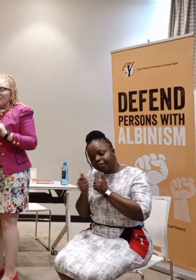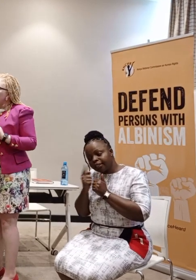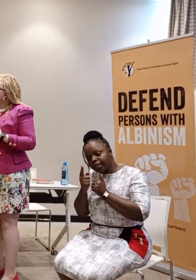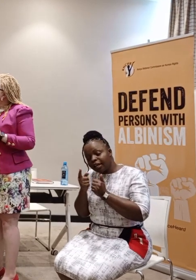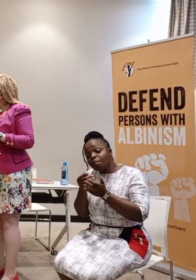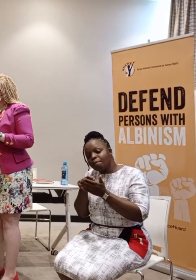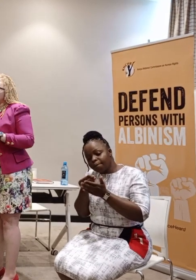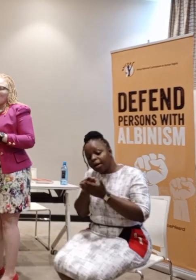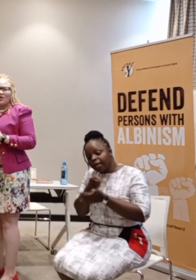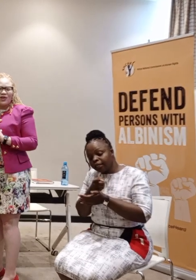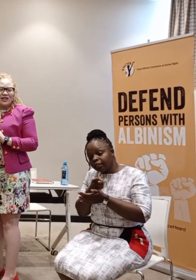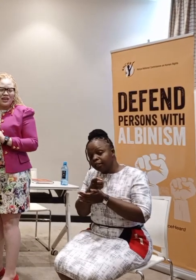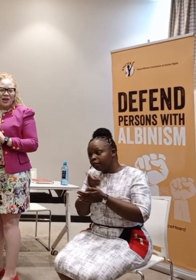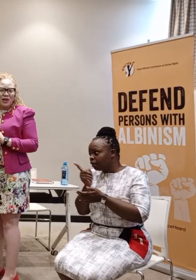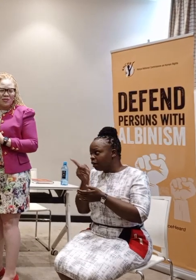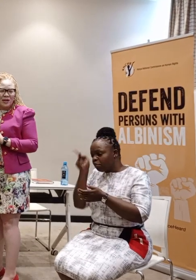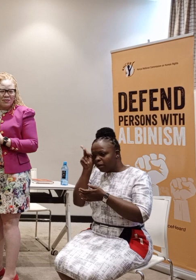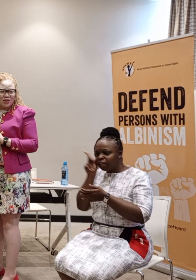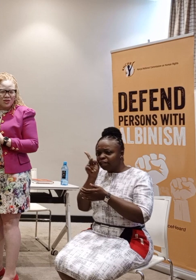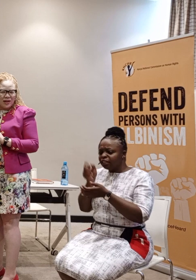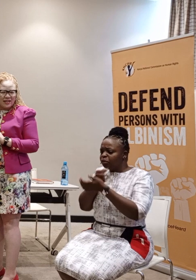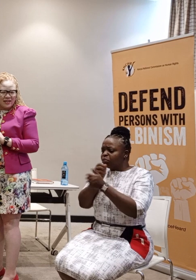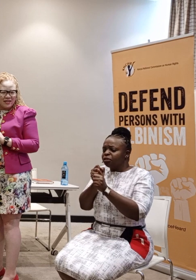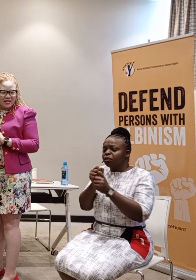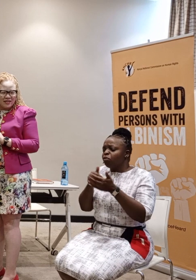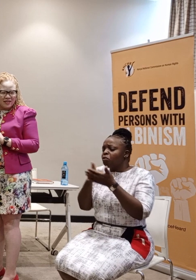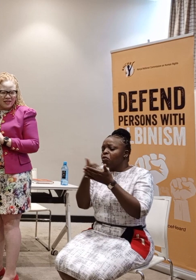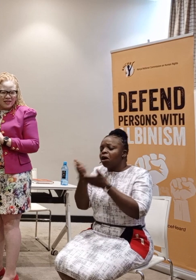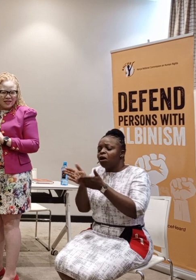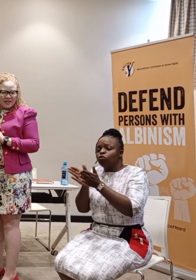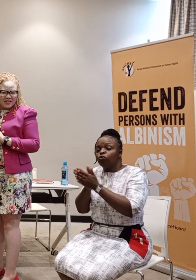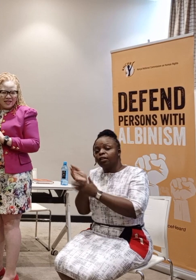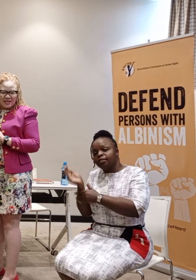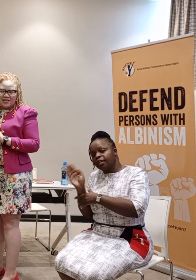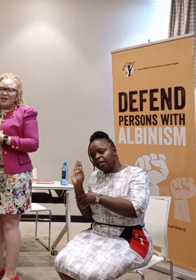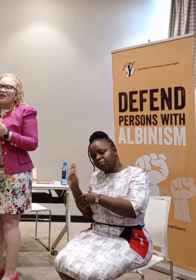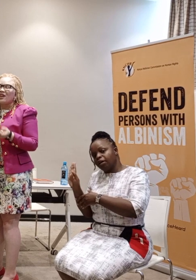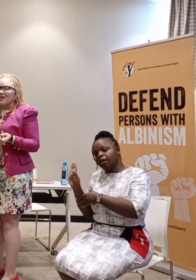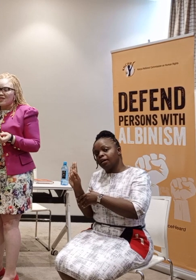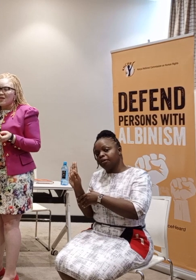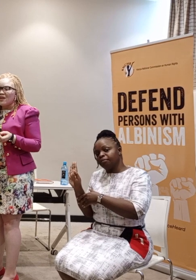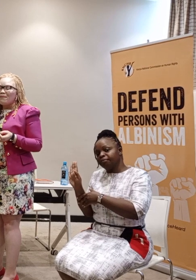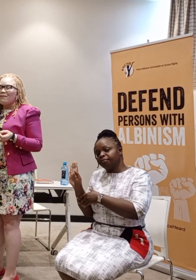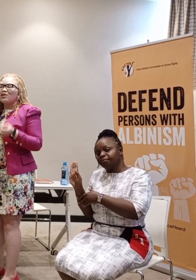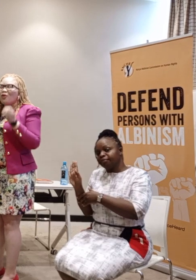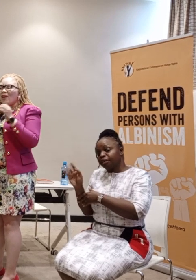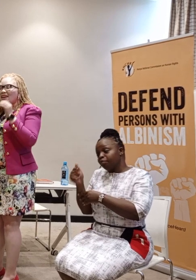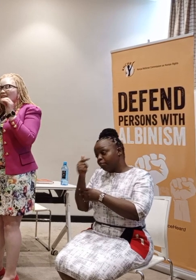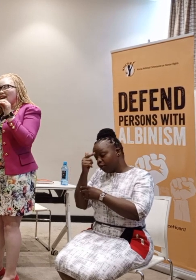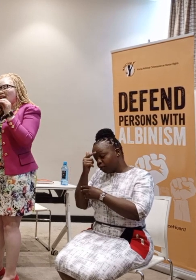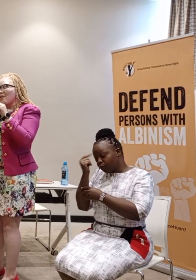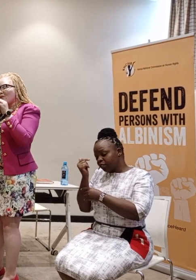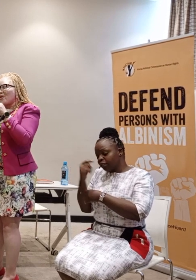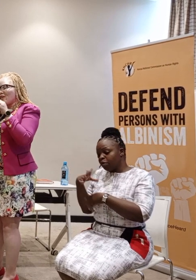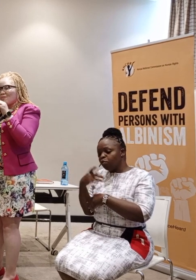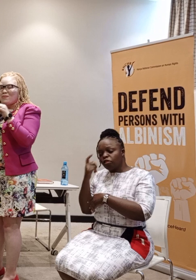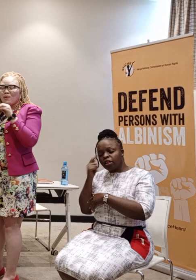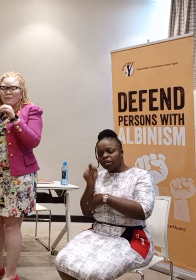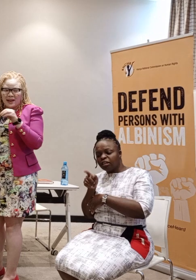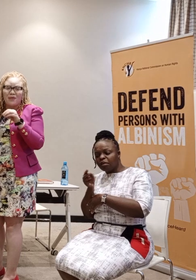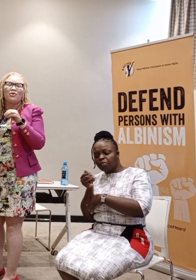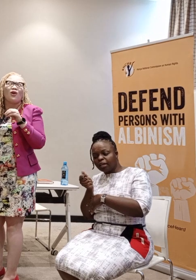pesa. Huyu mzazi atawahi toka tena kwa nyumba na mtoto wake. They cared. But why are we